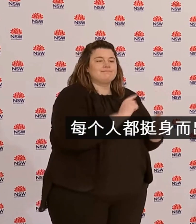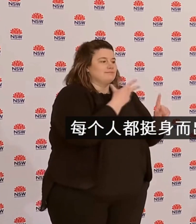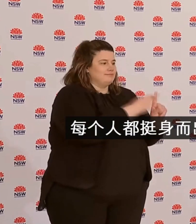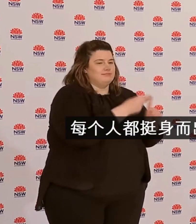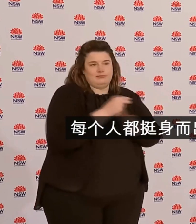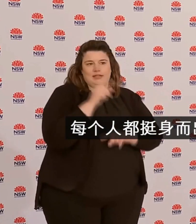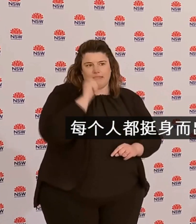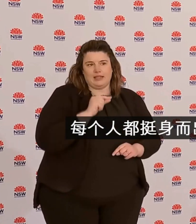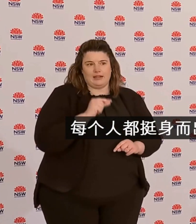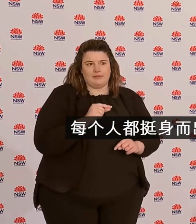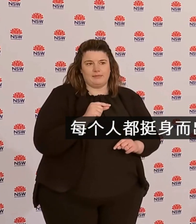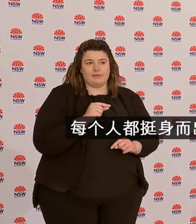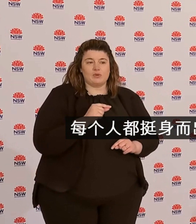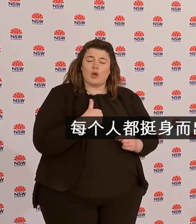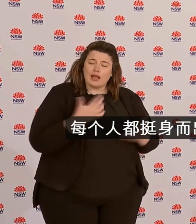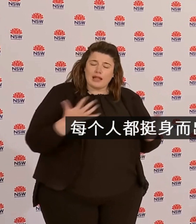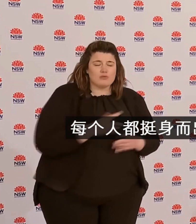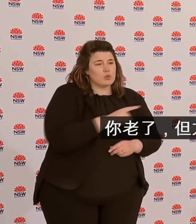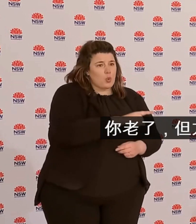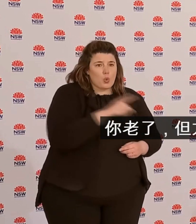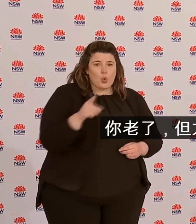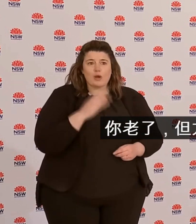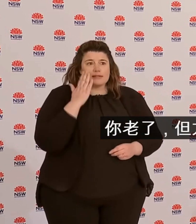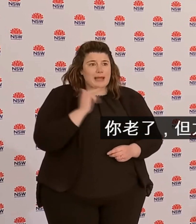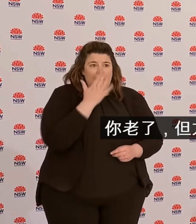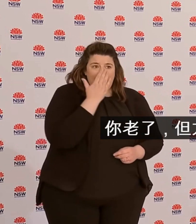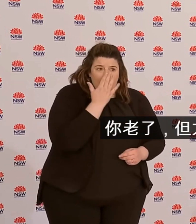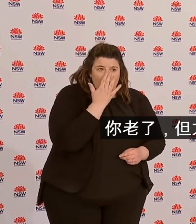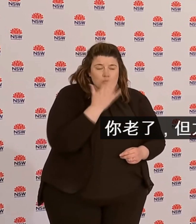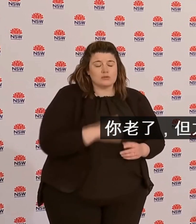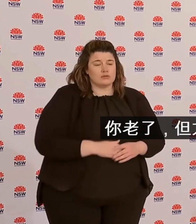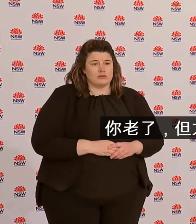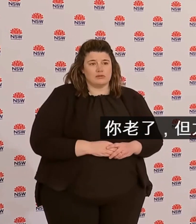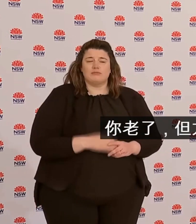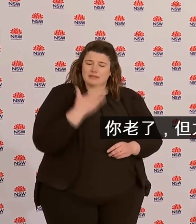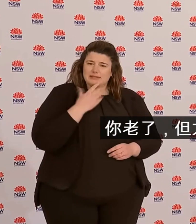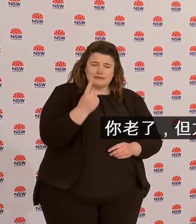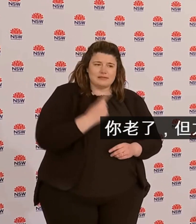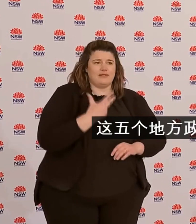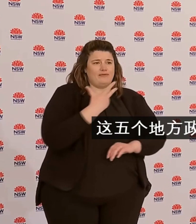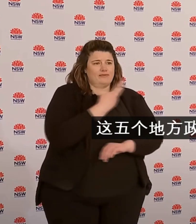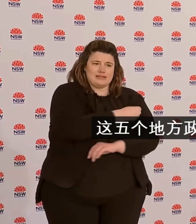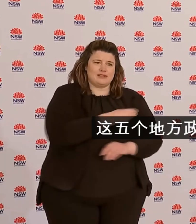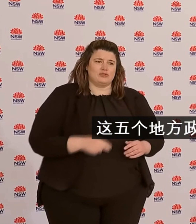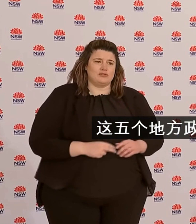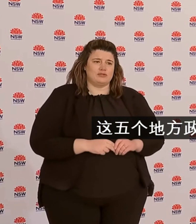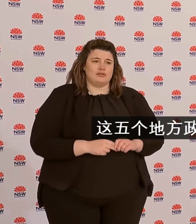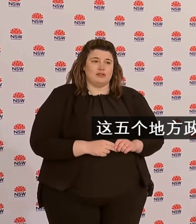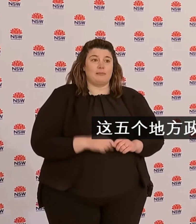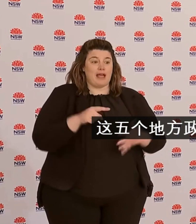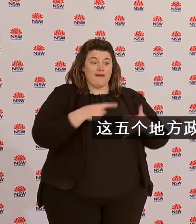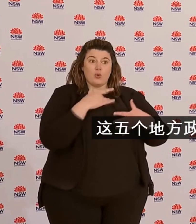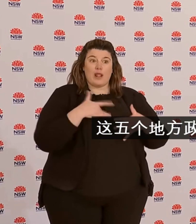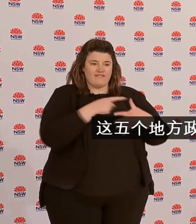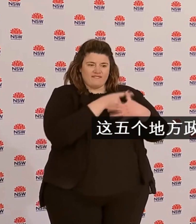I urge everybody to come forward and get vaccinated. Doesn't matter how old you are, but especially those citizens in those five